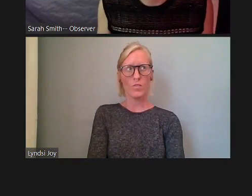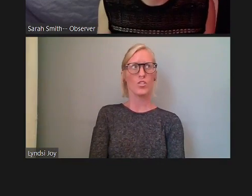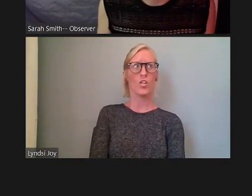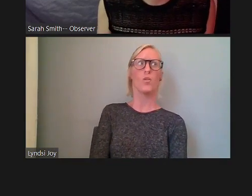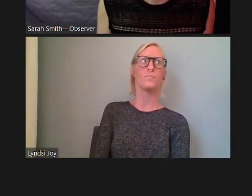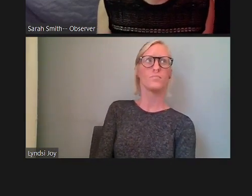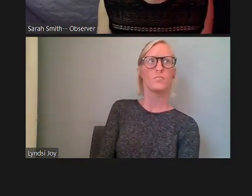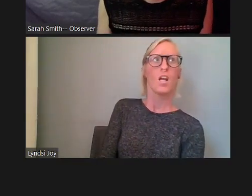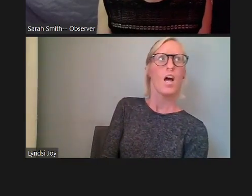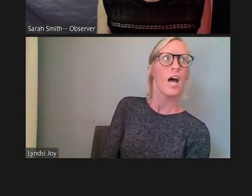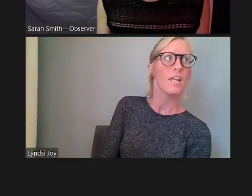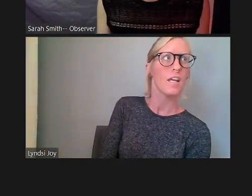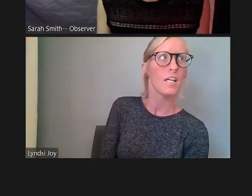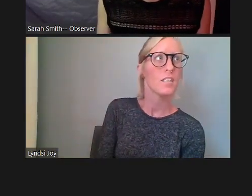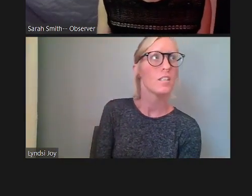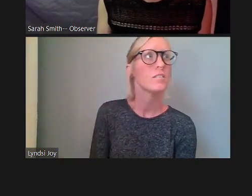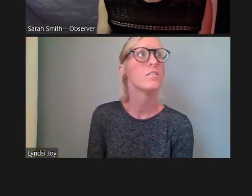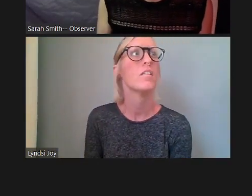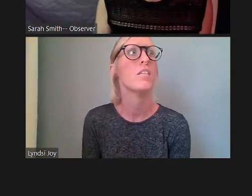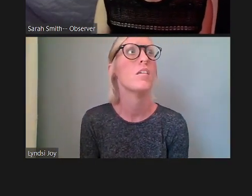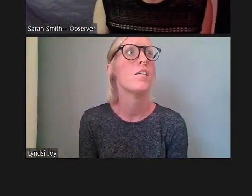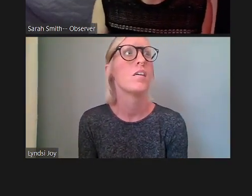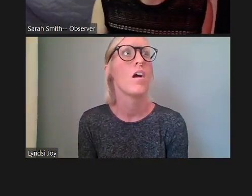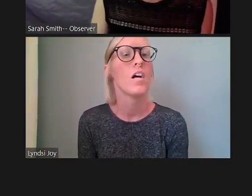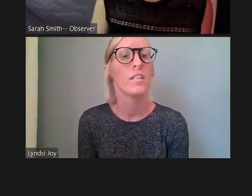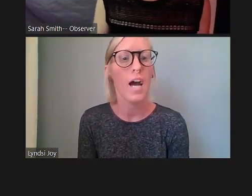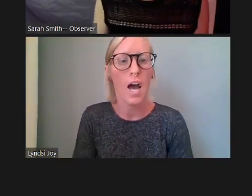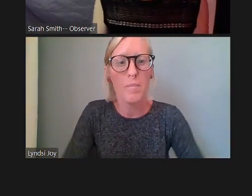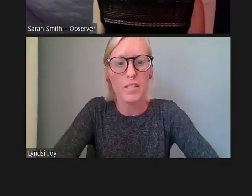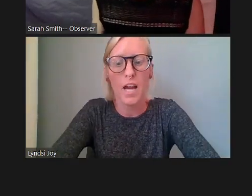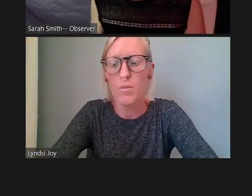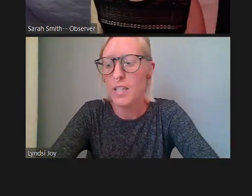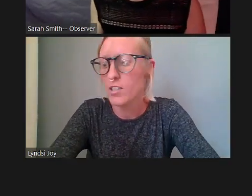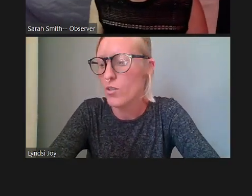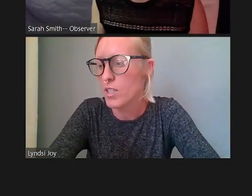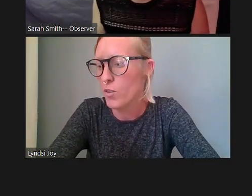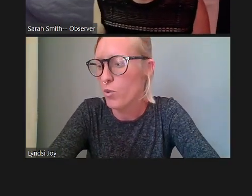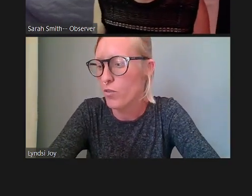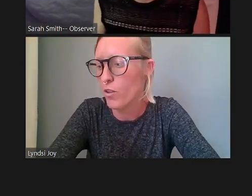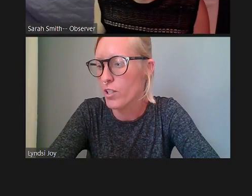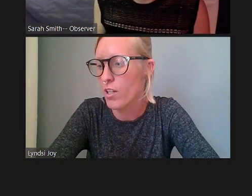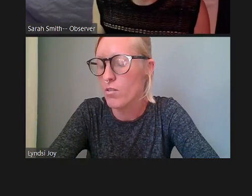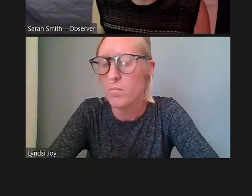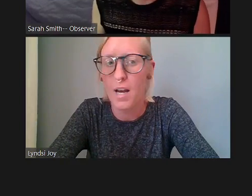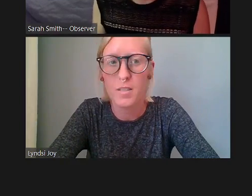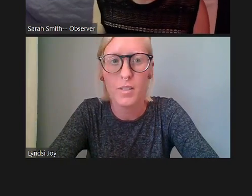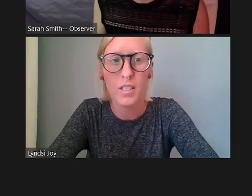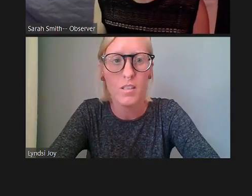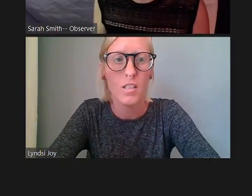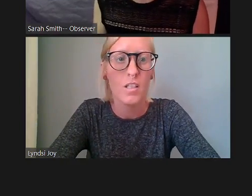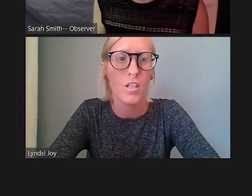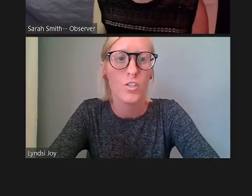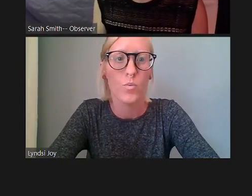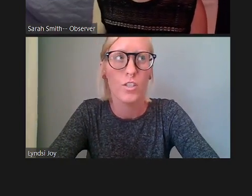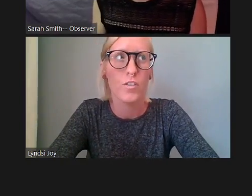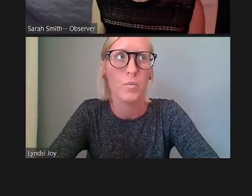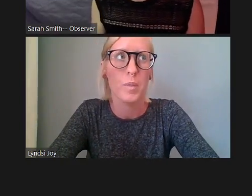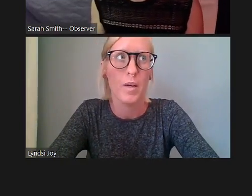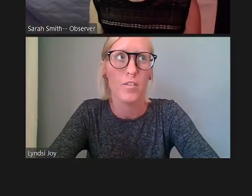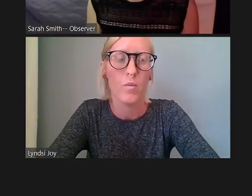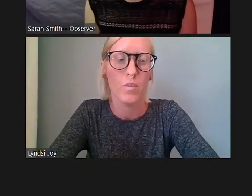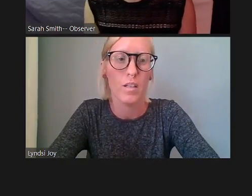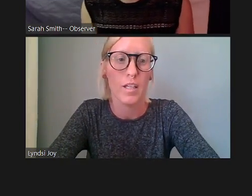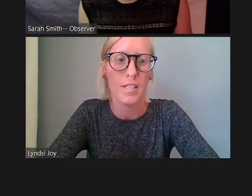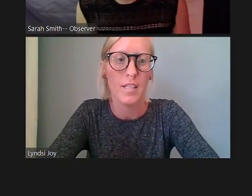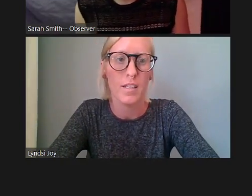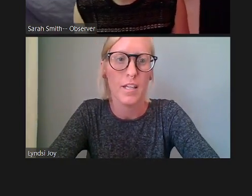Yeah. Cool. And then, I mean, I would like to use this for portfolio, possibly. So what do you think would be